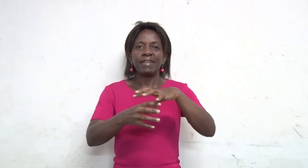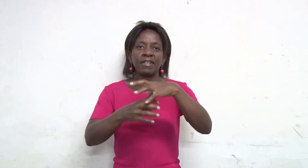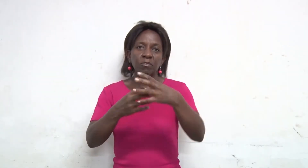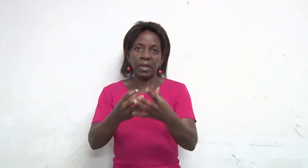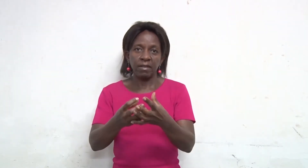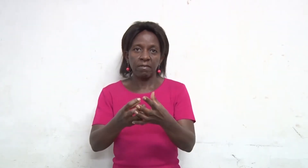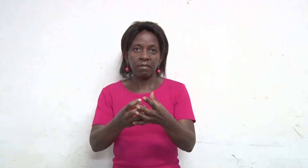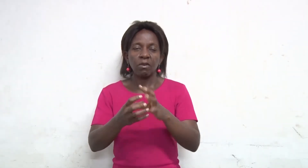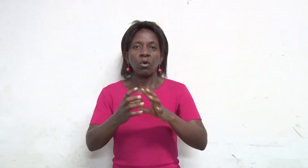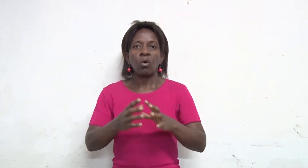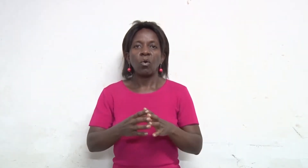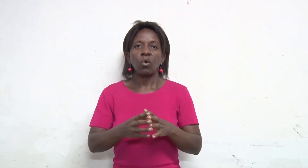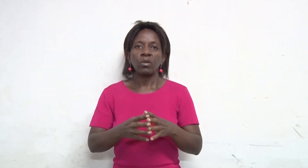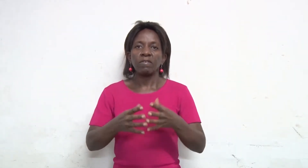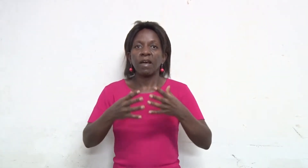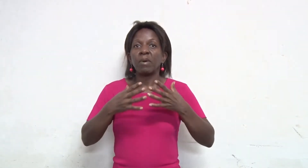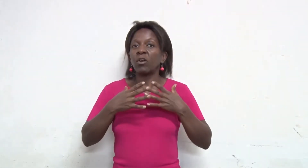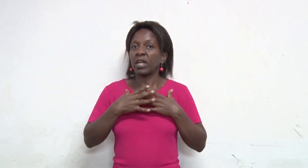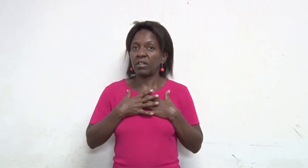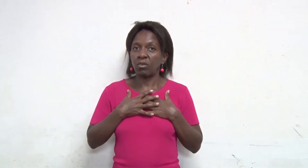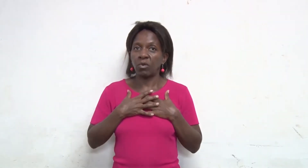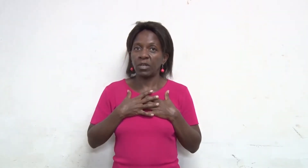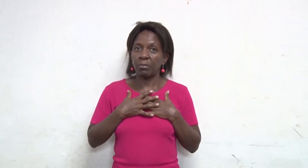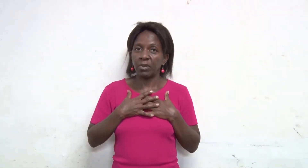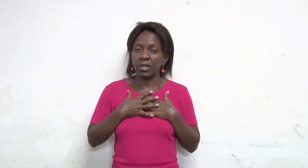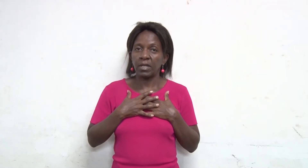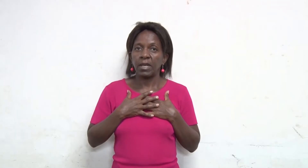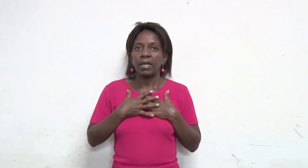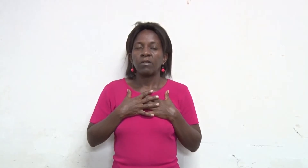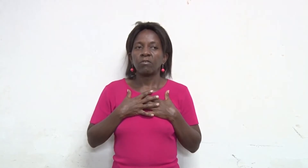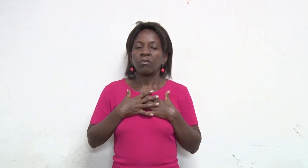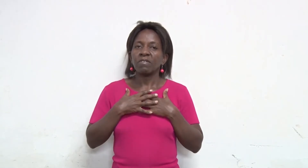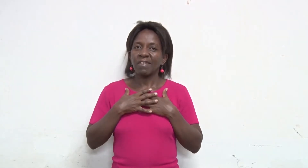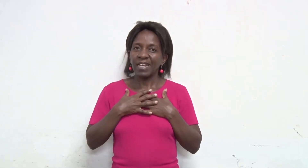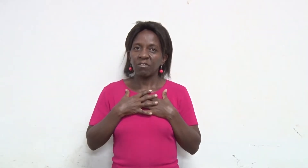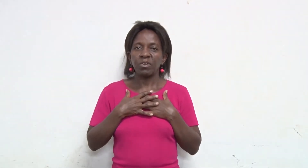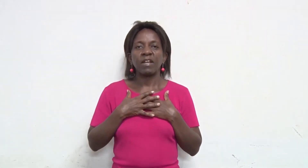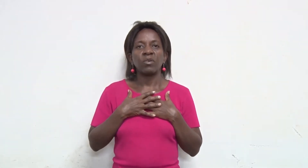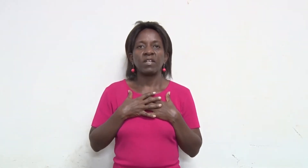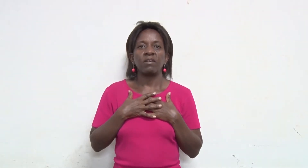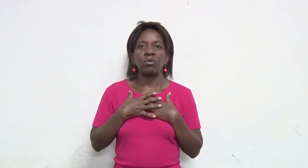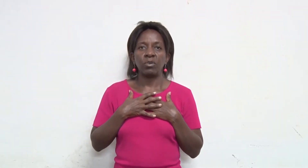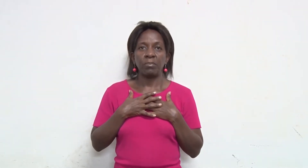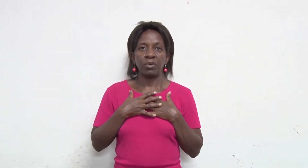in space, or some are located on the body. So signs which are located on the body,